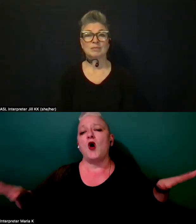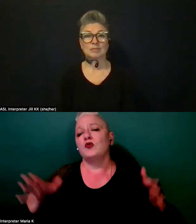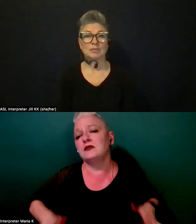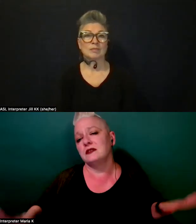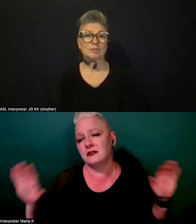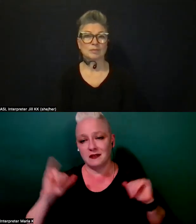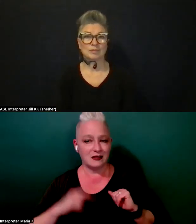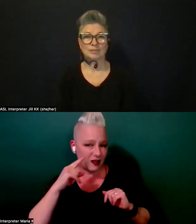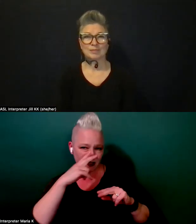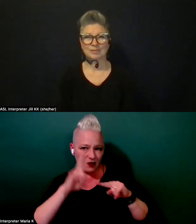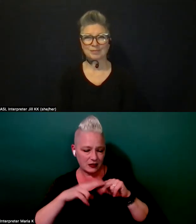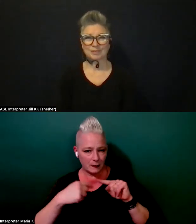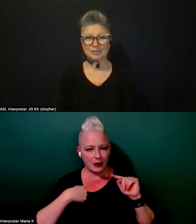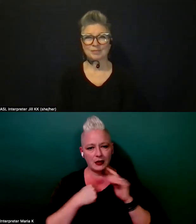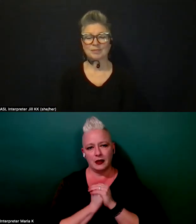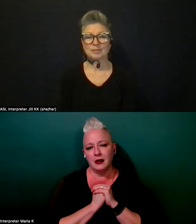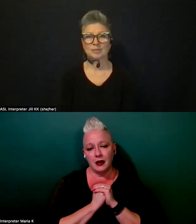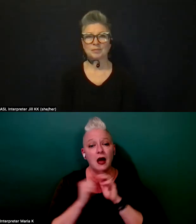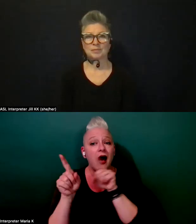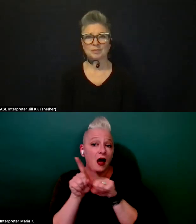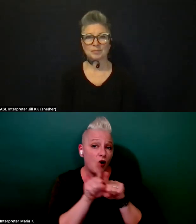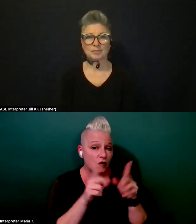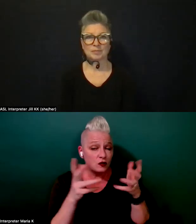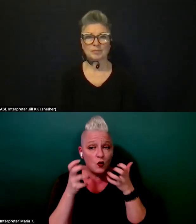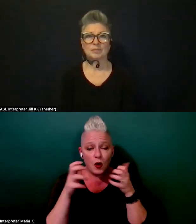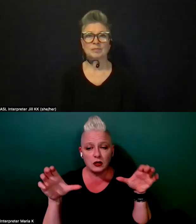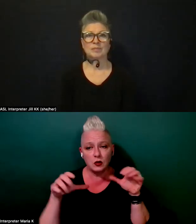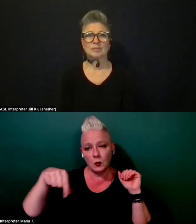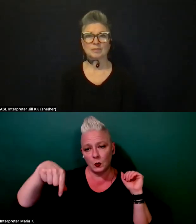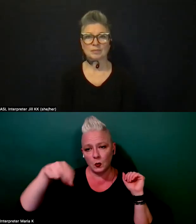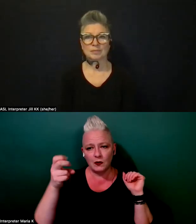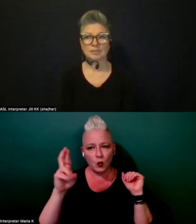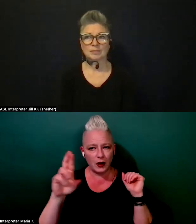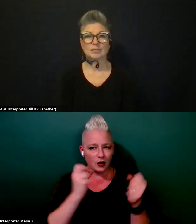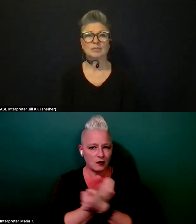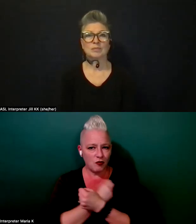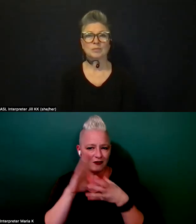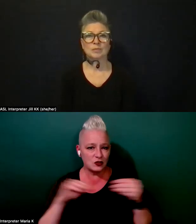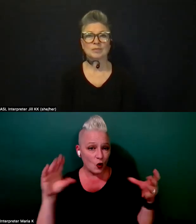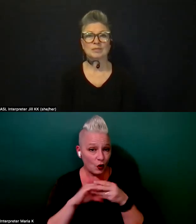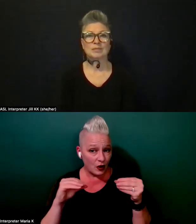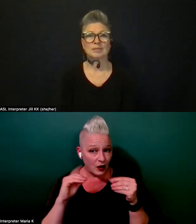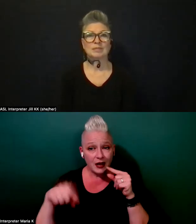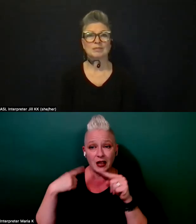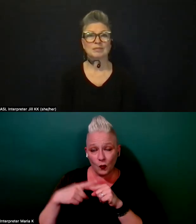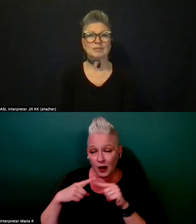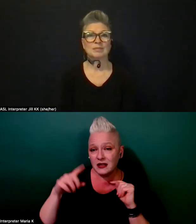That sounds really fun. I also really want to do like a queer love story in like World War